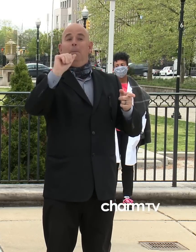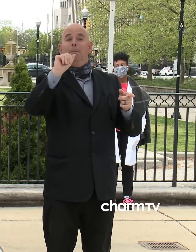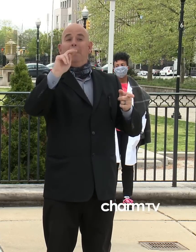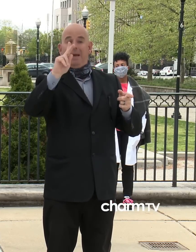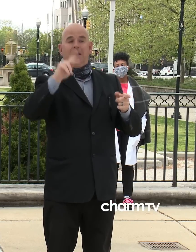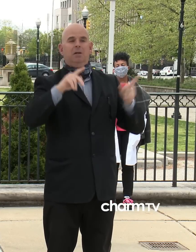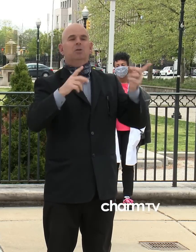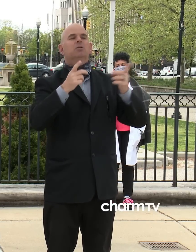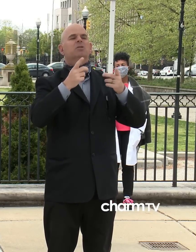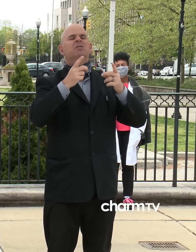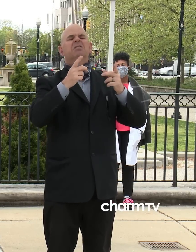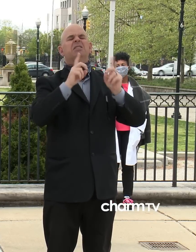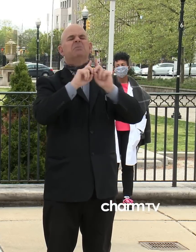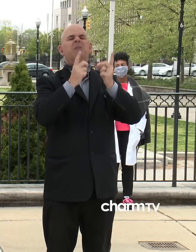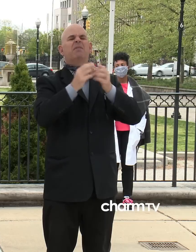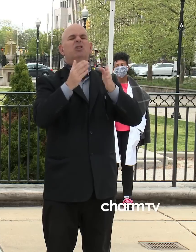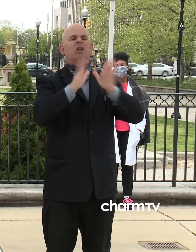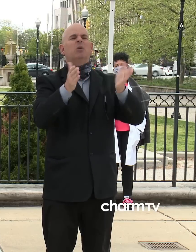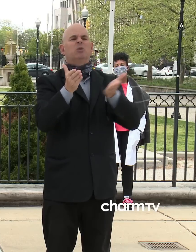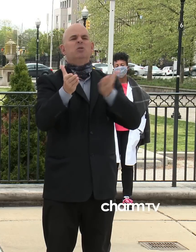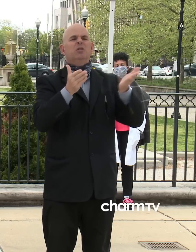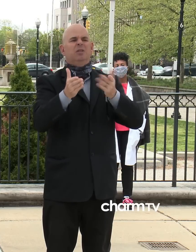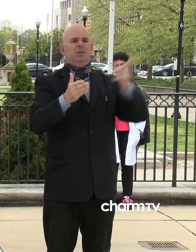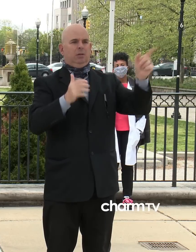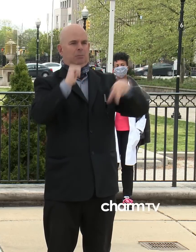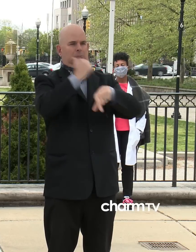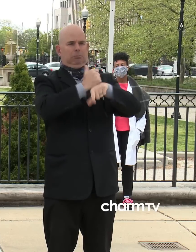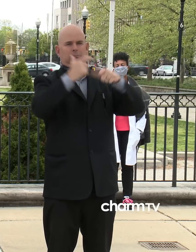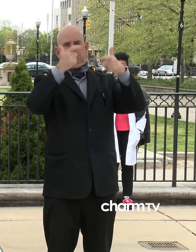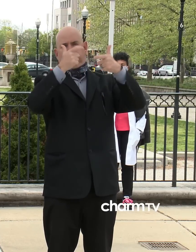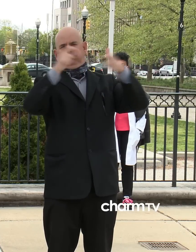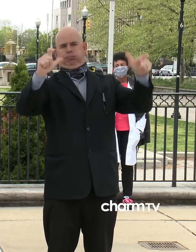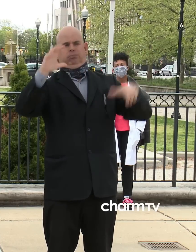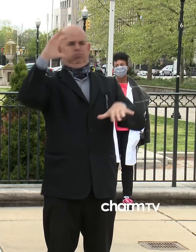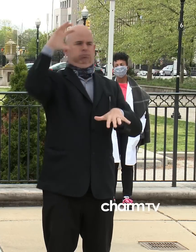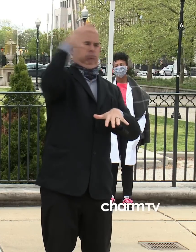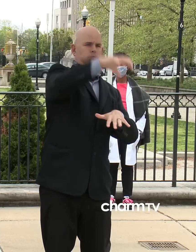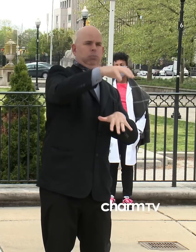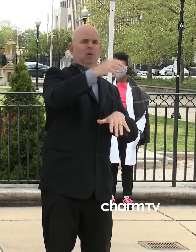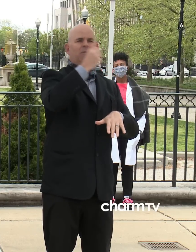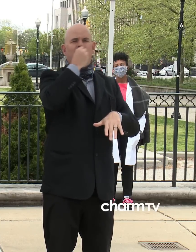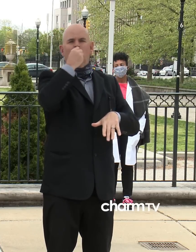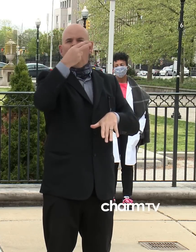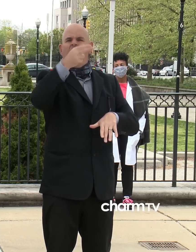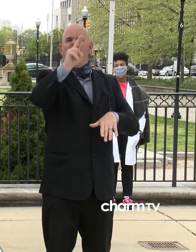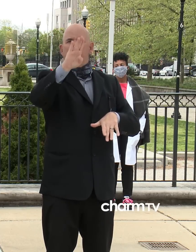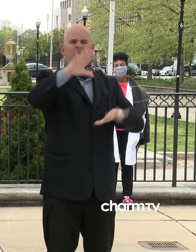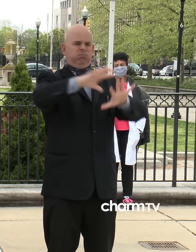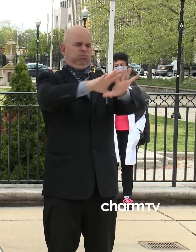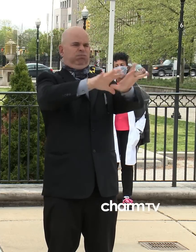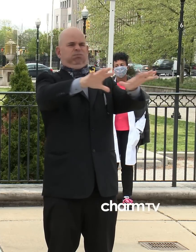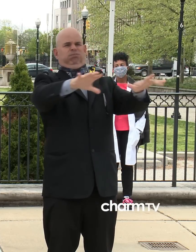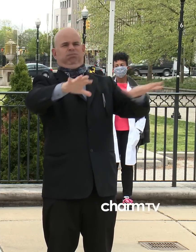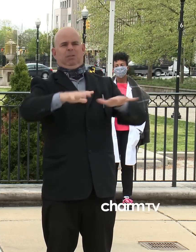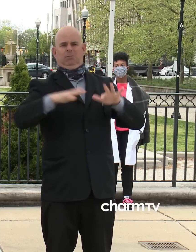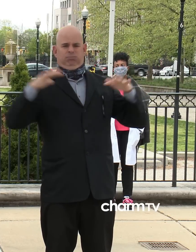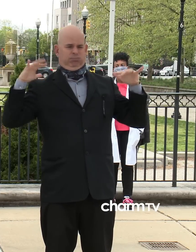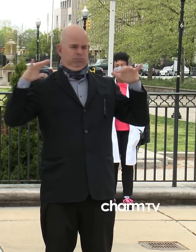a large-scale centralized food hub for assembly and distribution of grocery